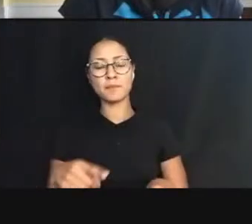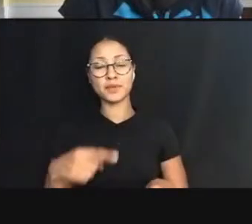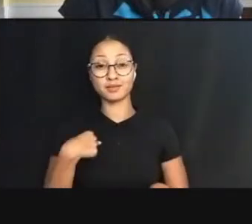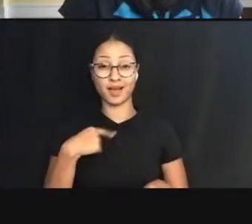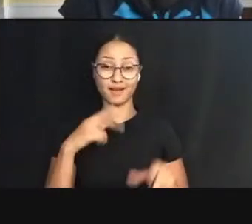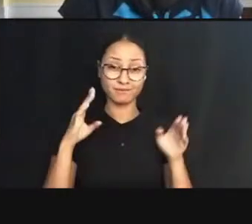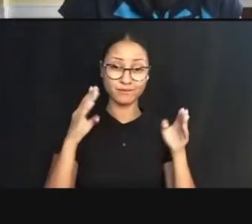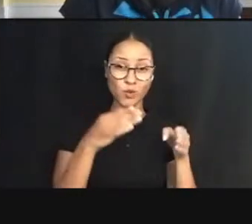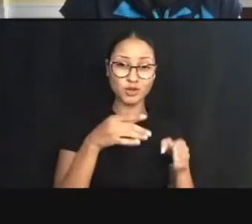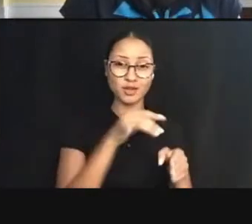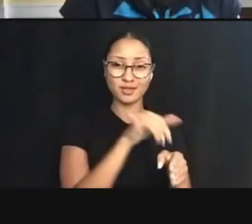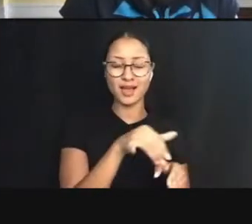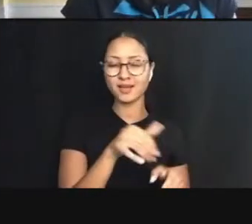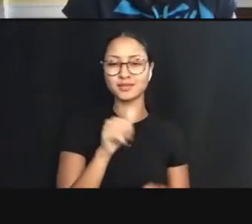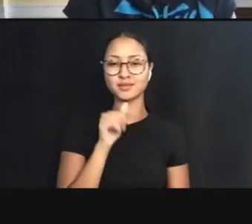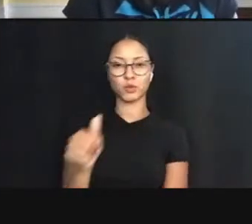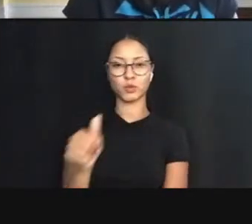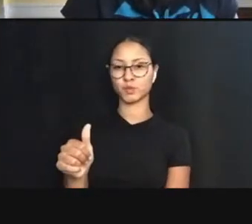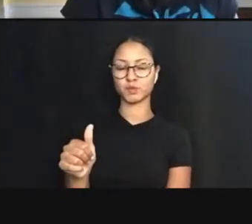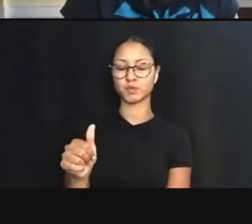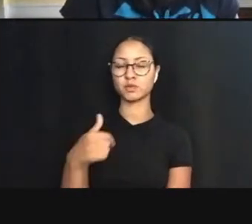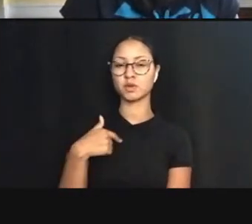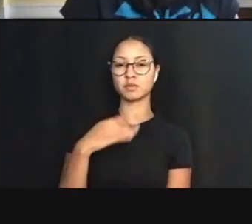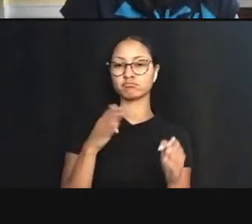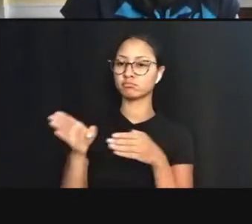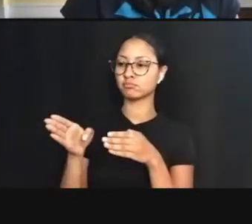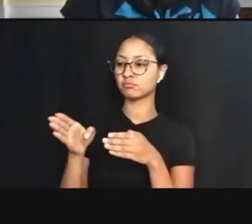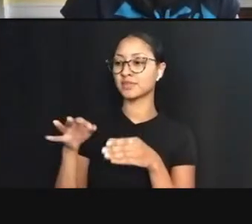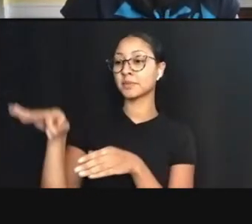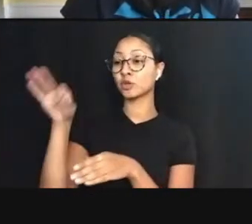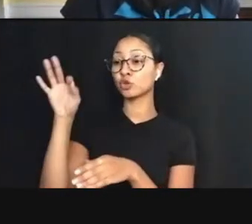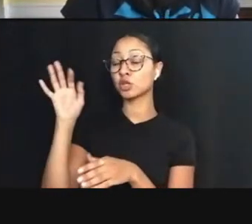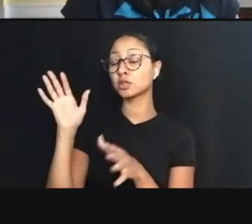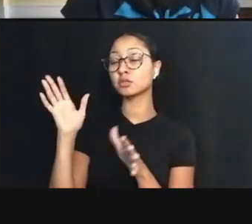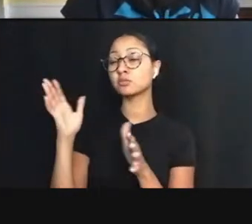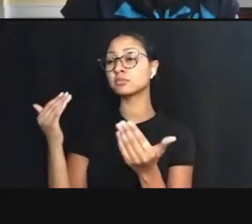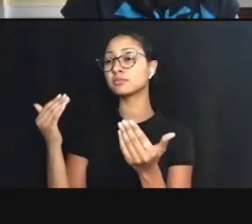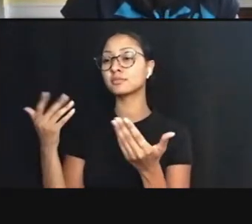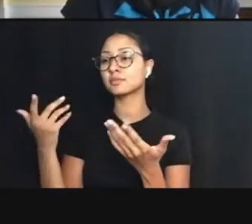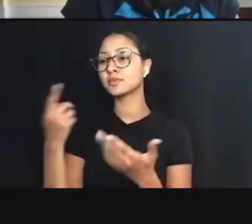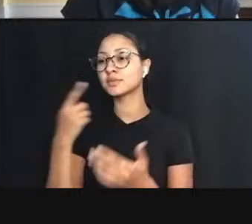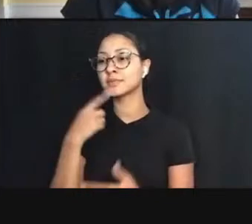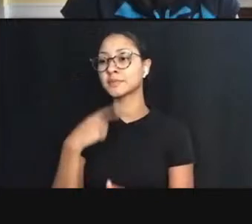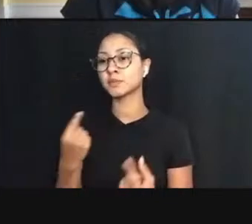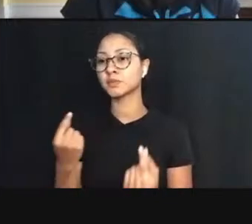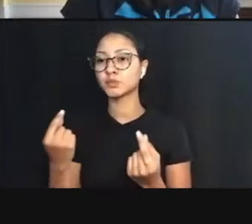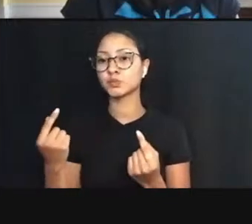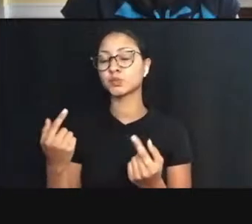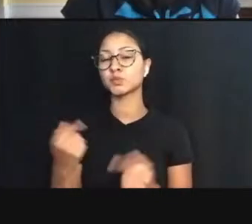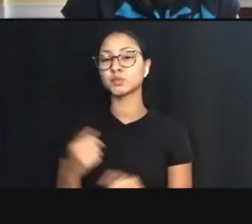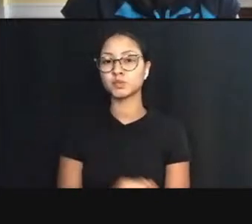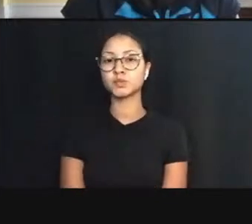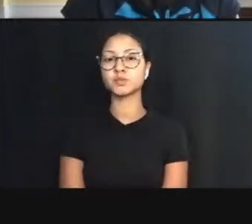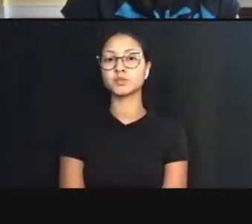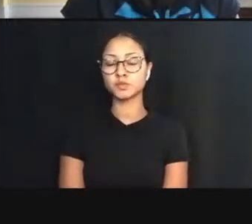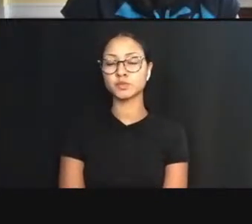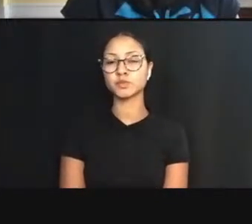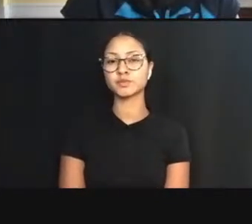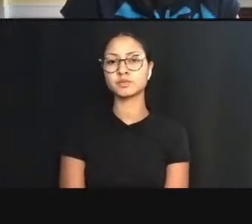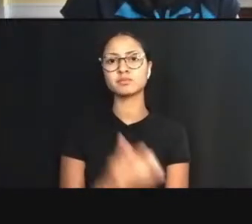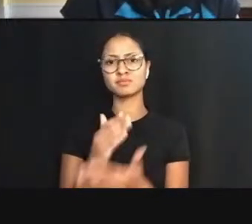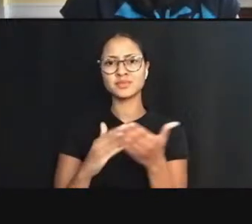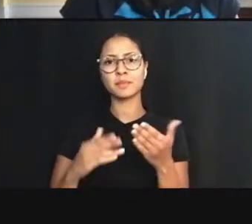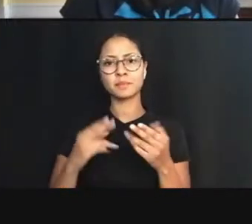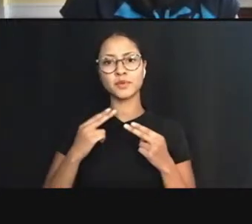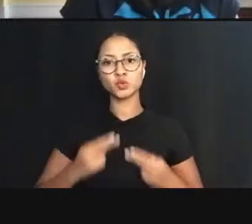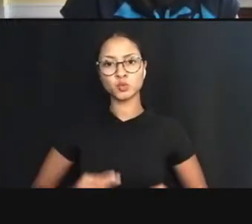so I'm gonna go ahead and follow that. And there are human collaborators on this plane that I have that are